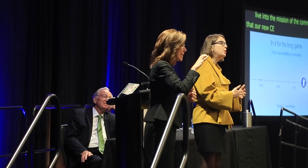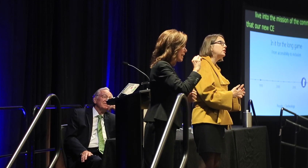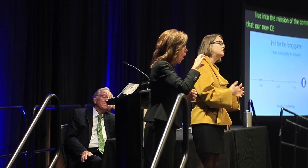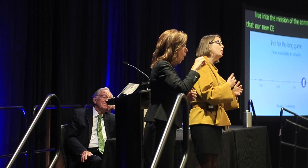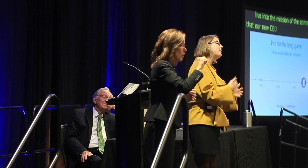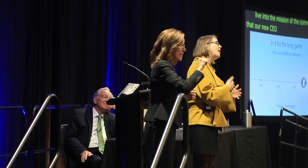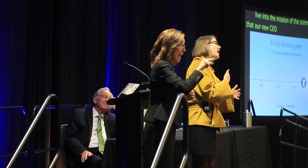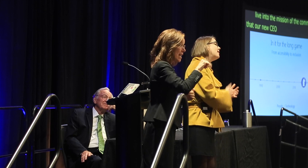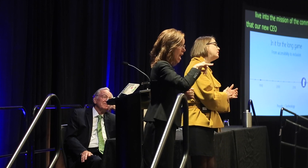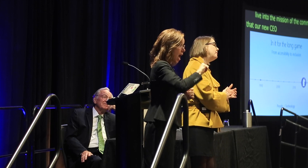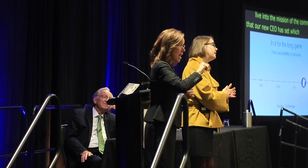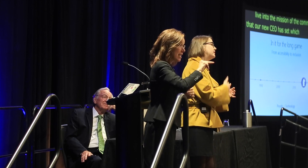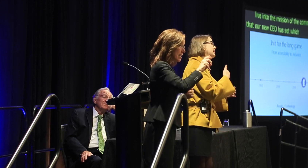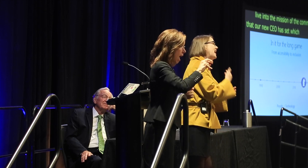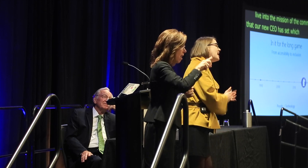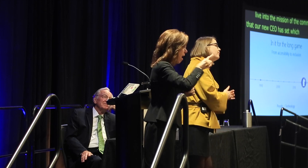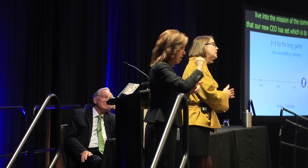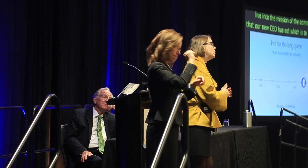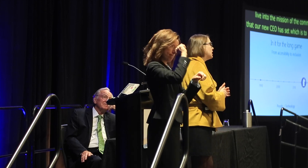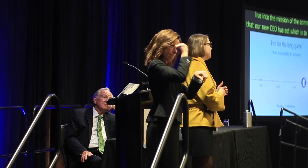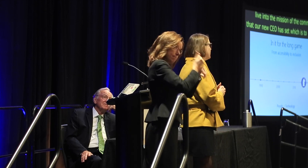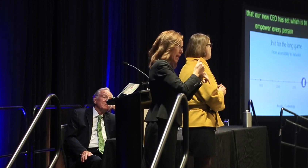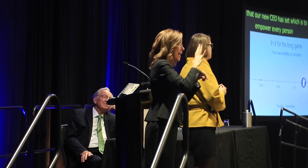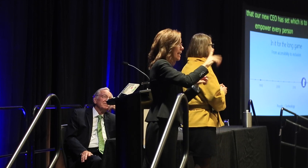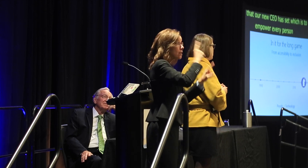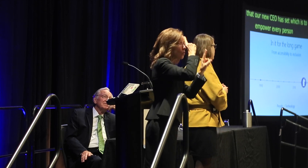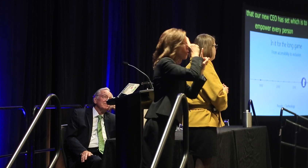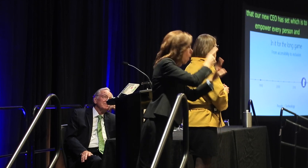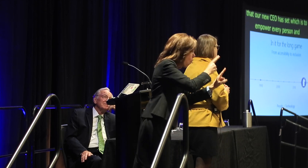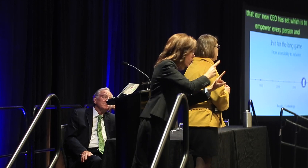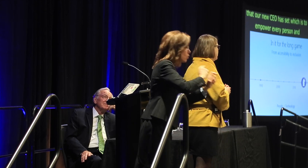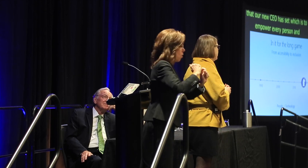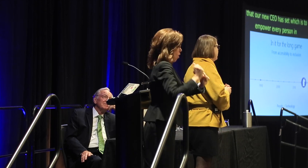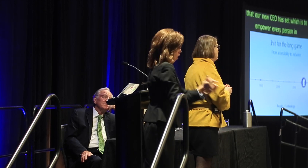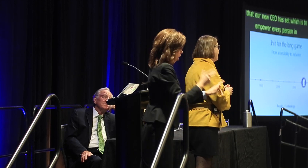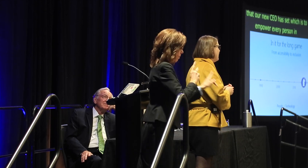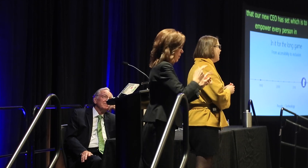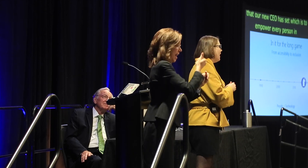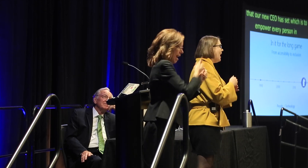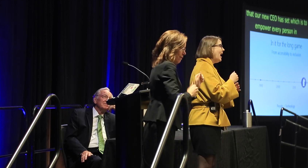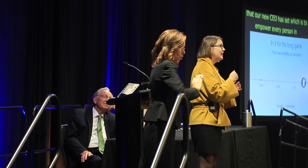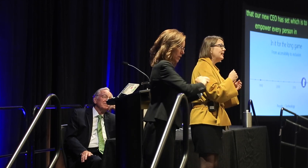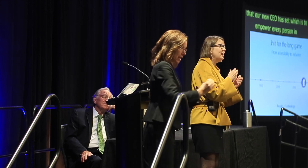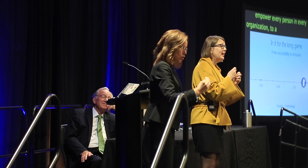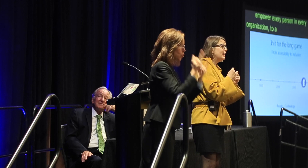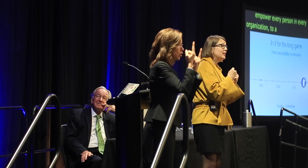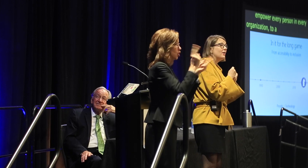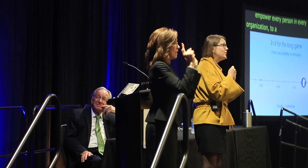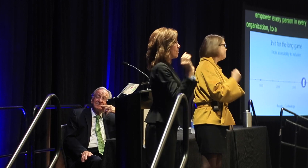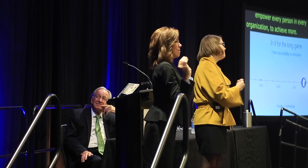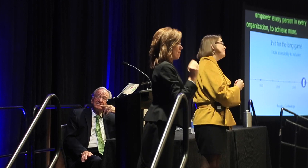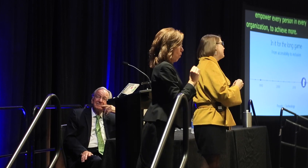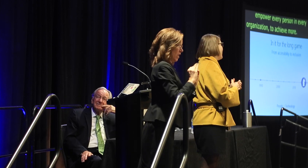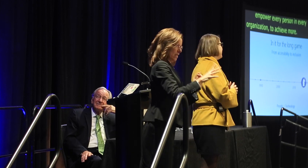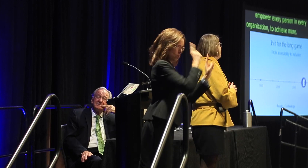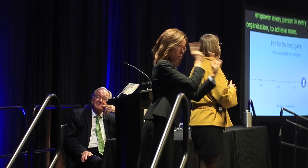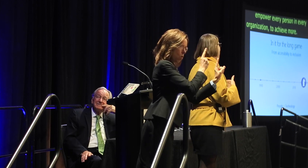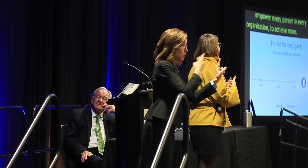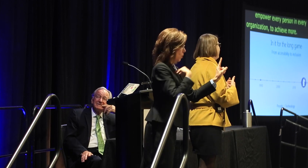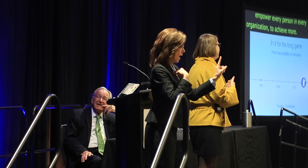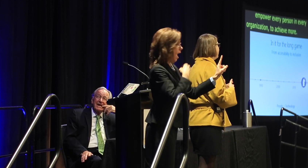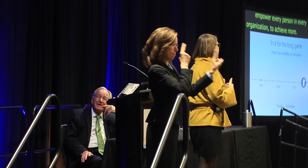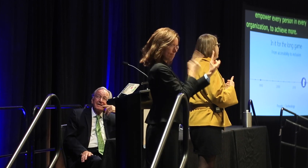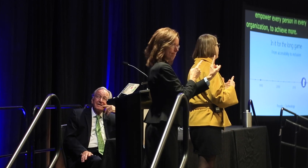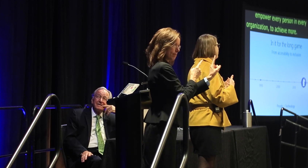set, which is to empower every person and every organization to achieve more. And